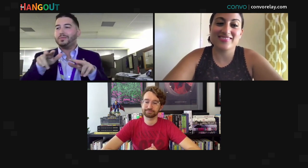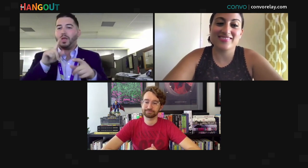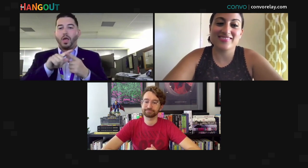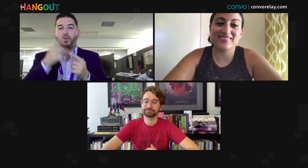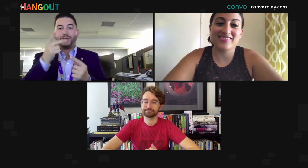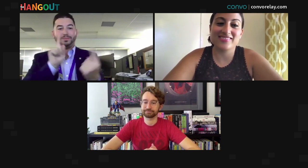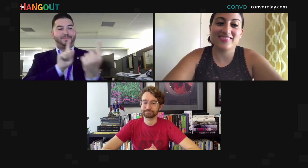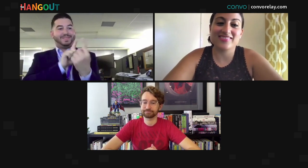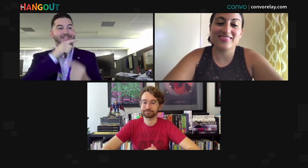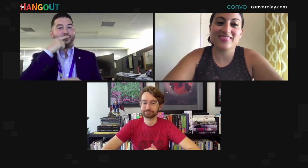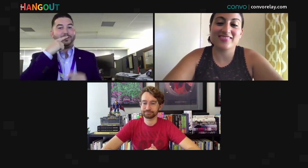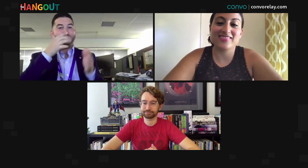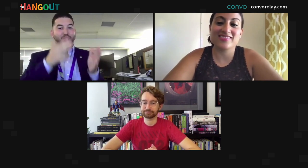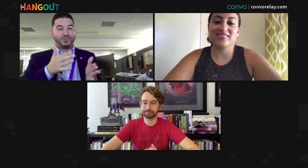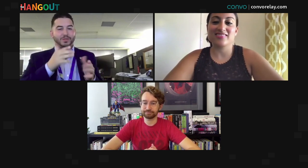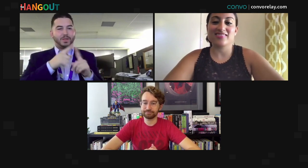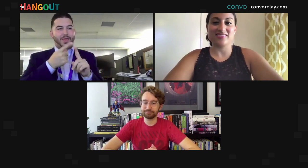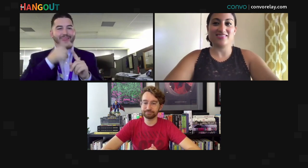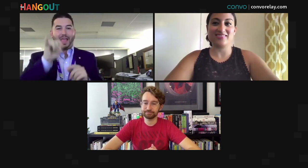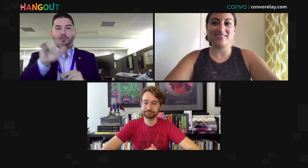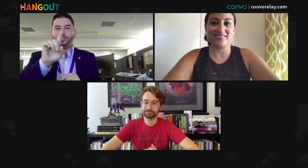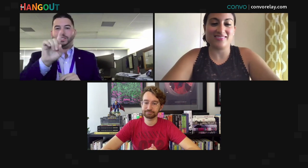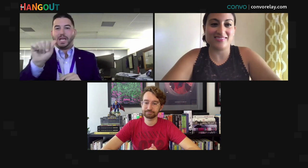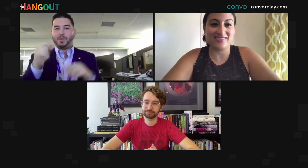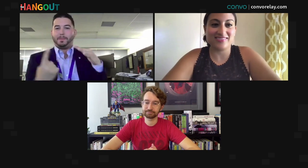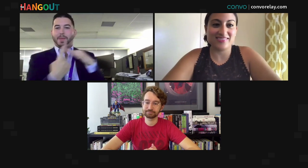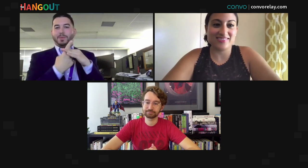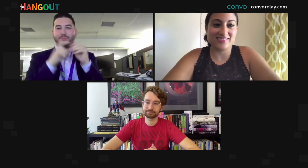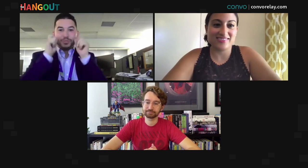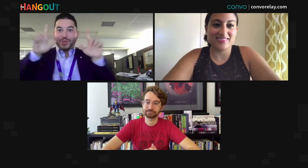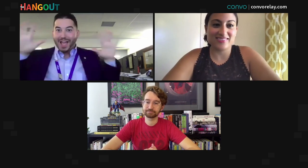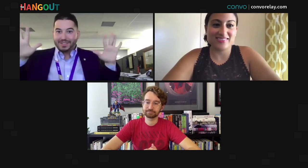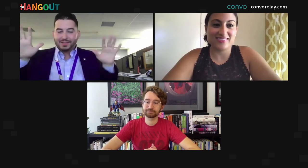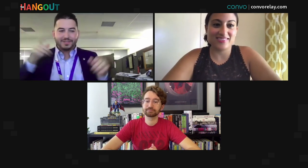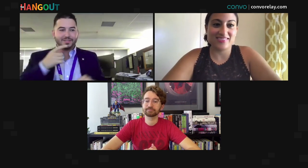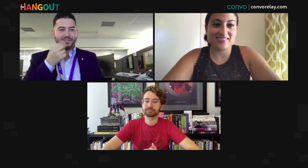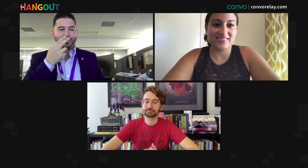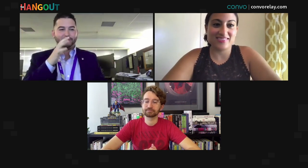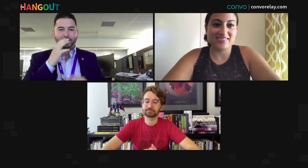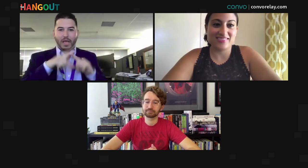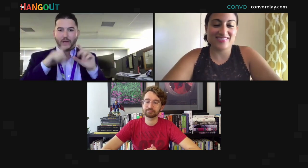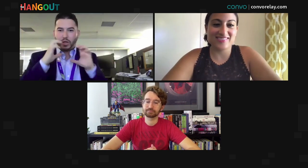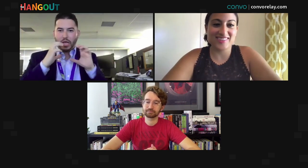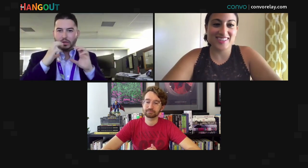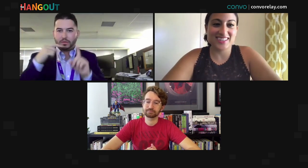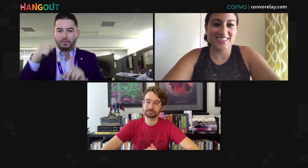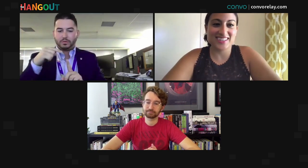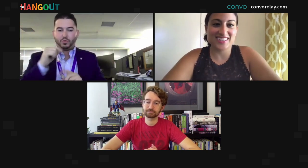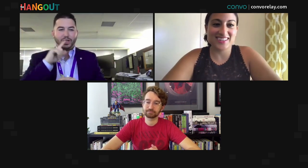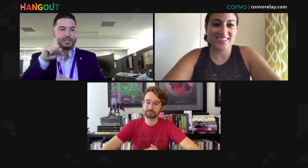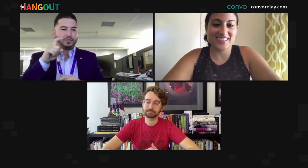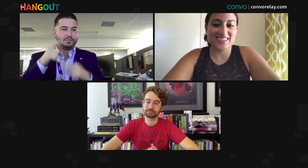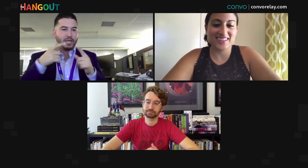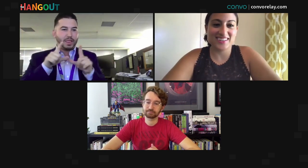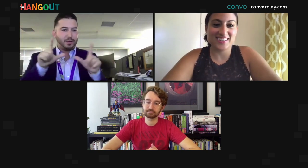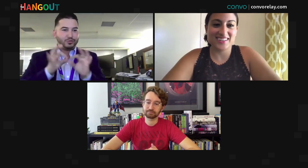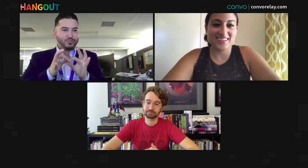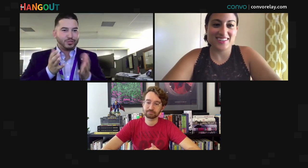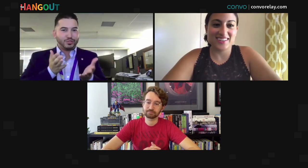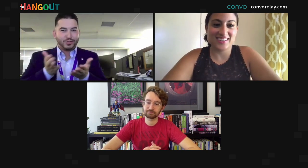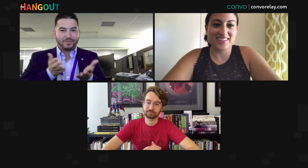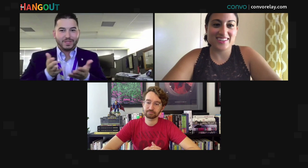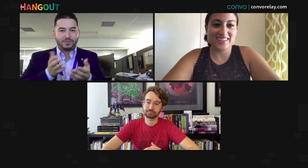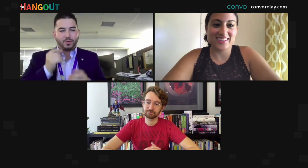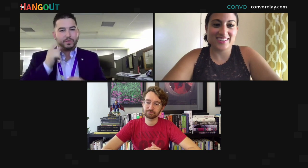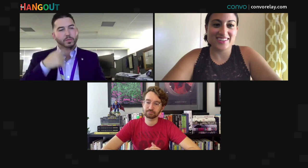hidden disability. So until we actually meet a hearing person and that's where the disability pops up and surprise, we can't